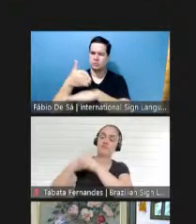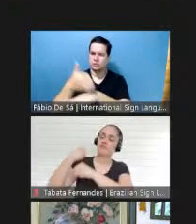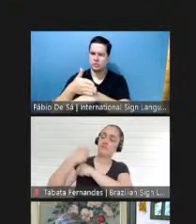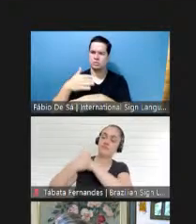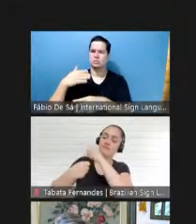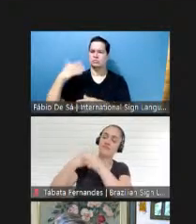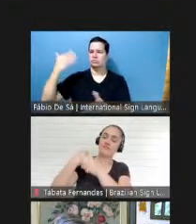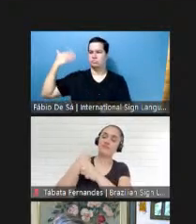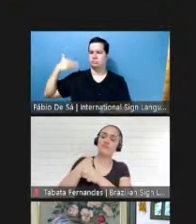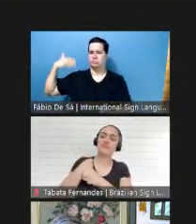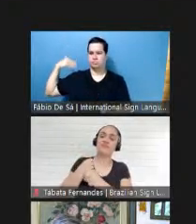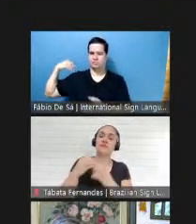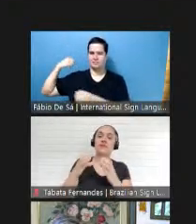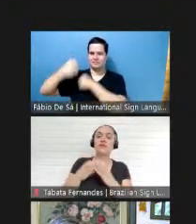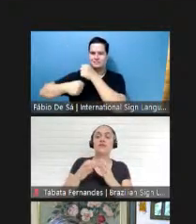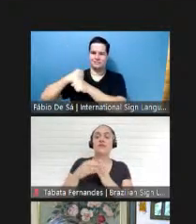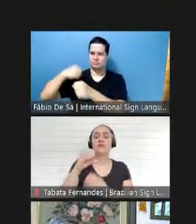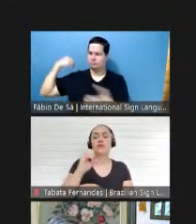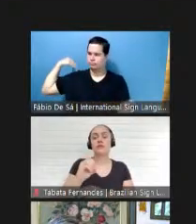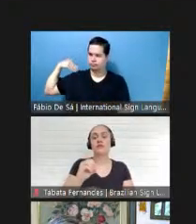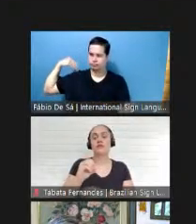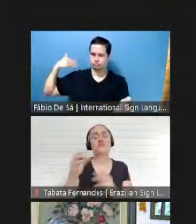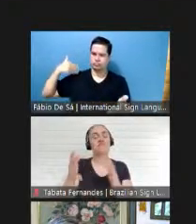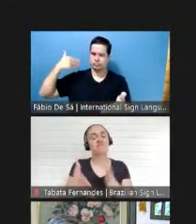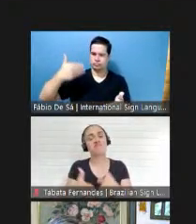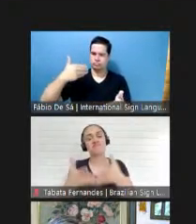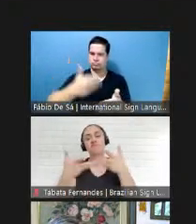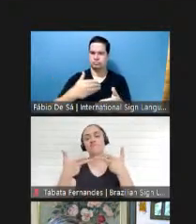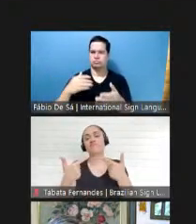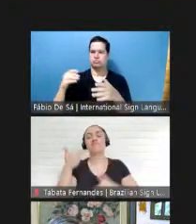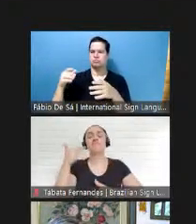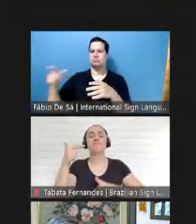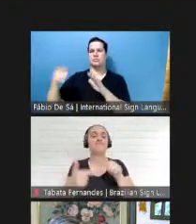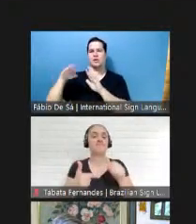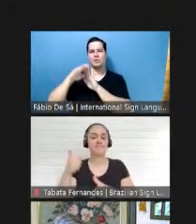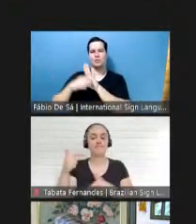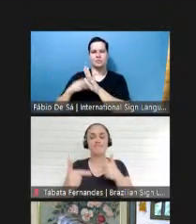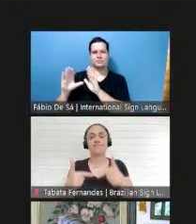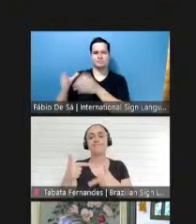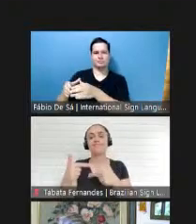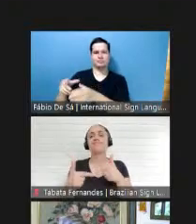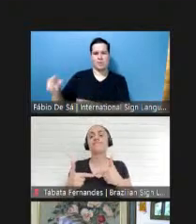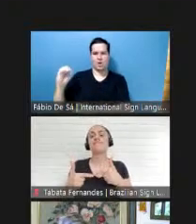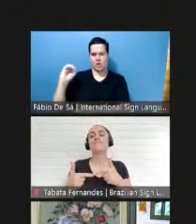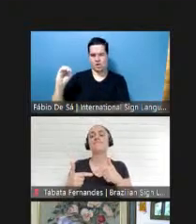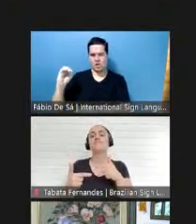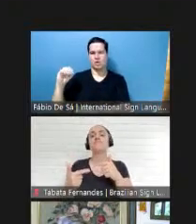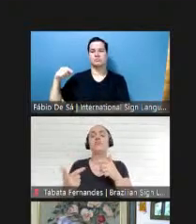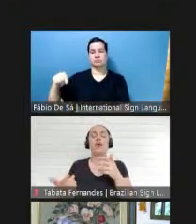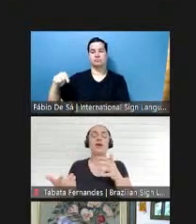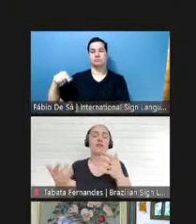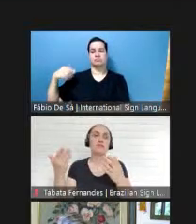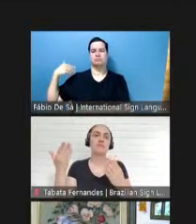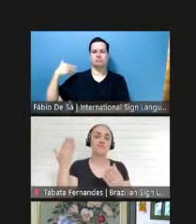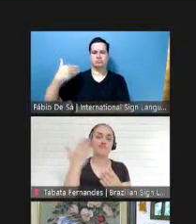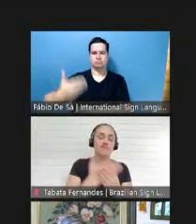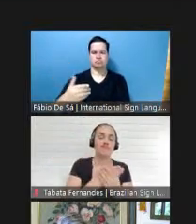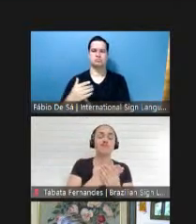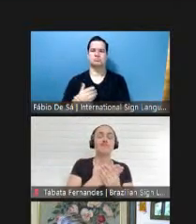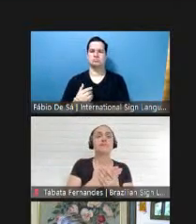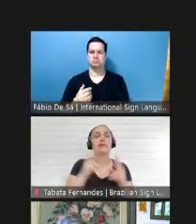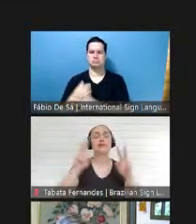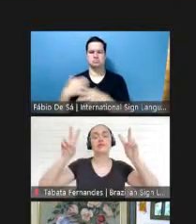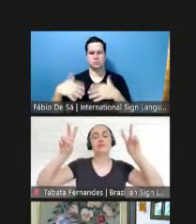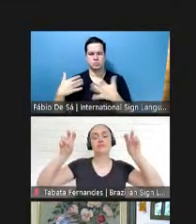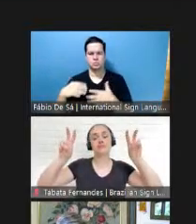is doing a remarkable work to put this agenda, to put this issue